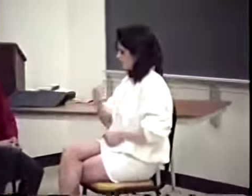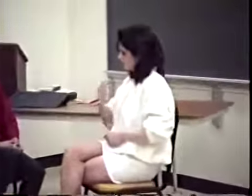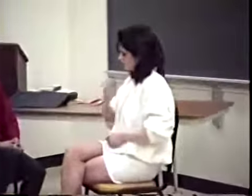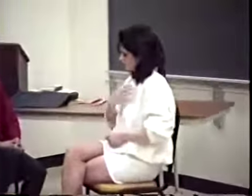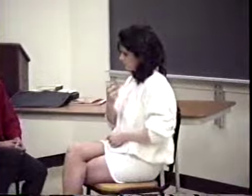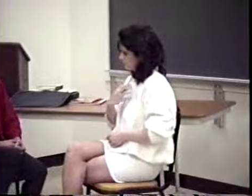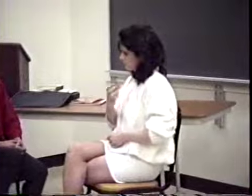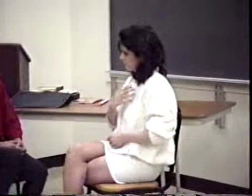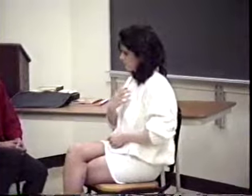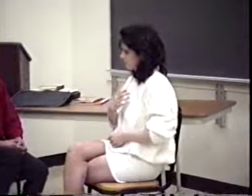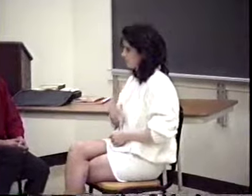Her mother